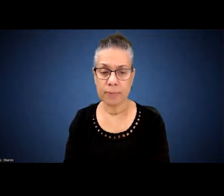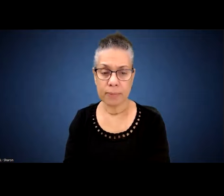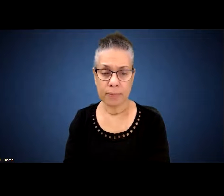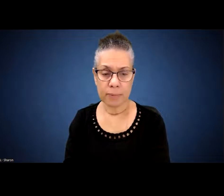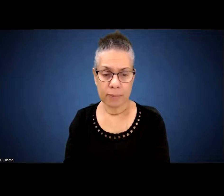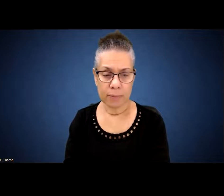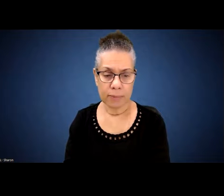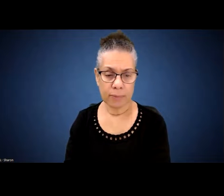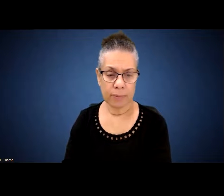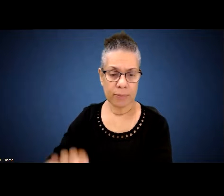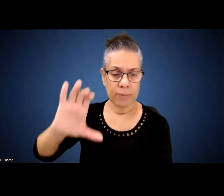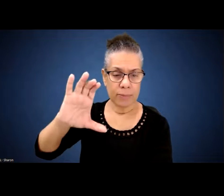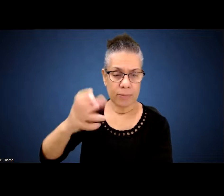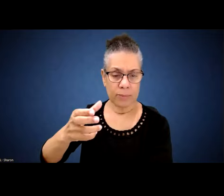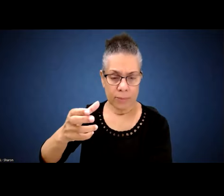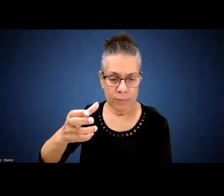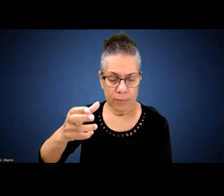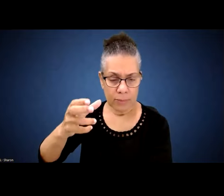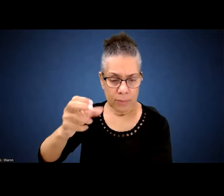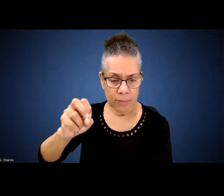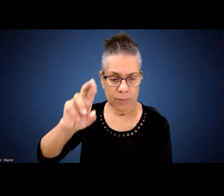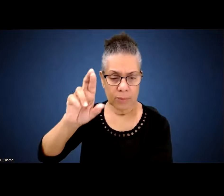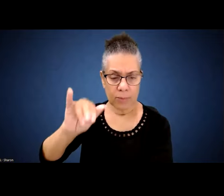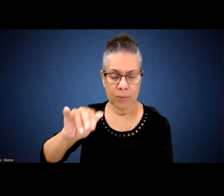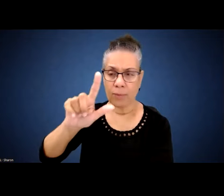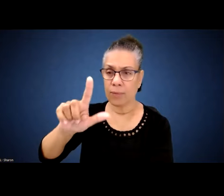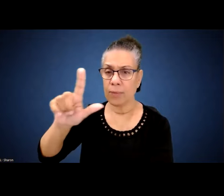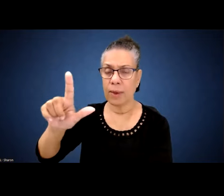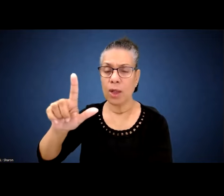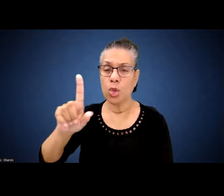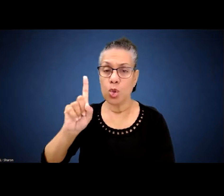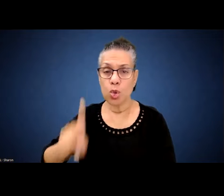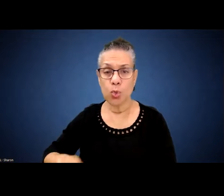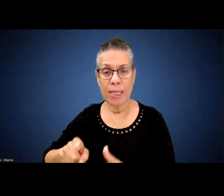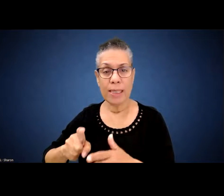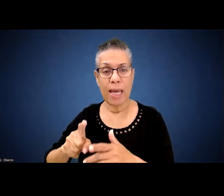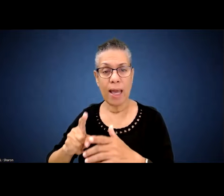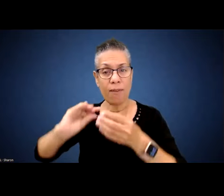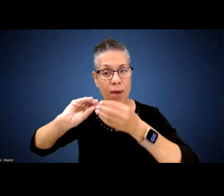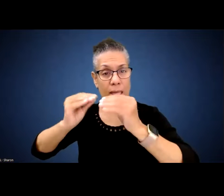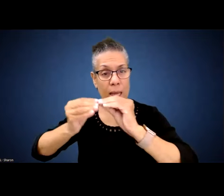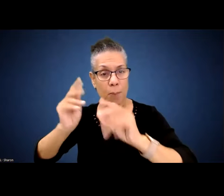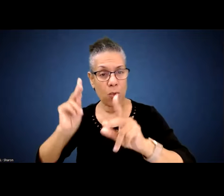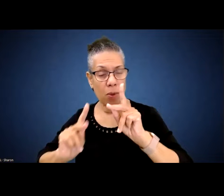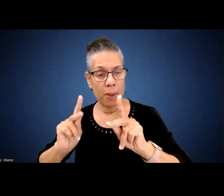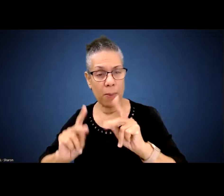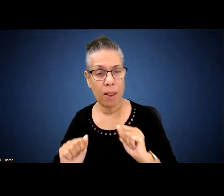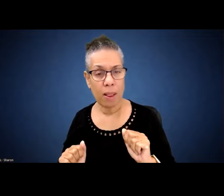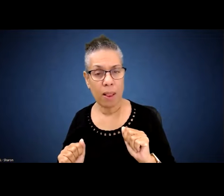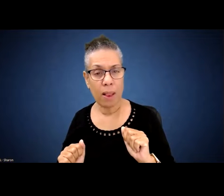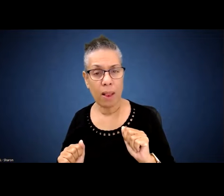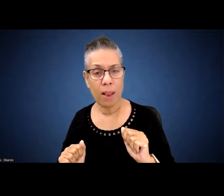Isn't the income criteria, you have to have a certain amount of people to make a difference? I think that's what it is.